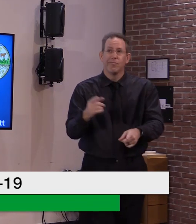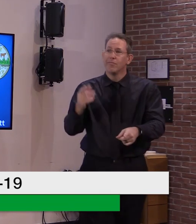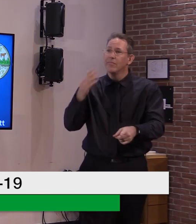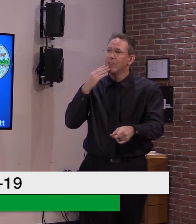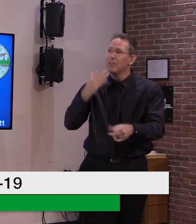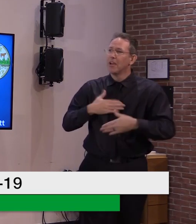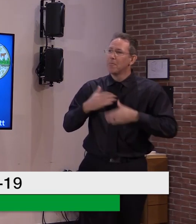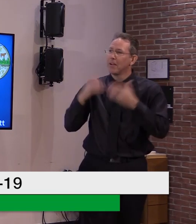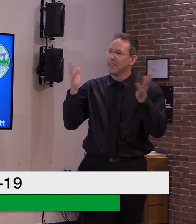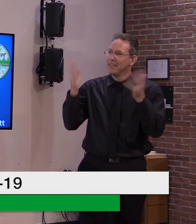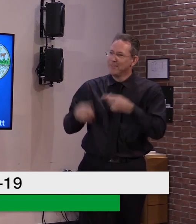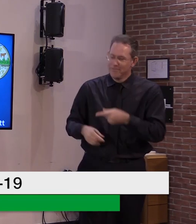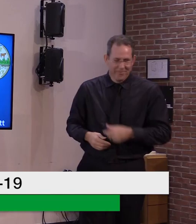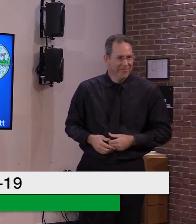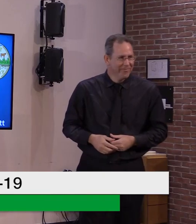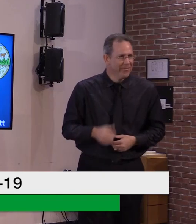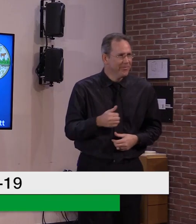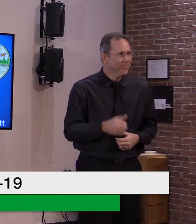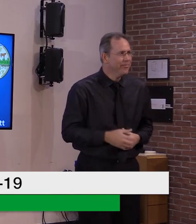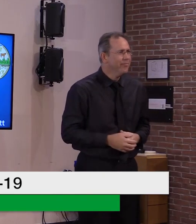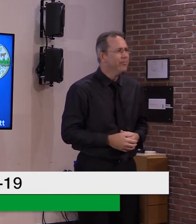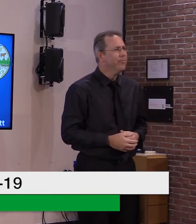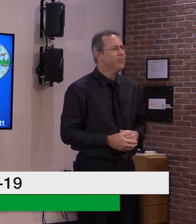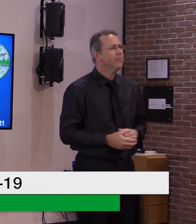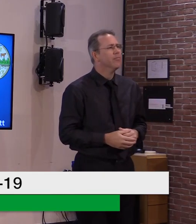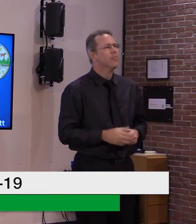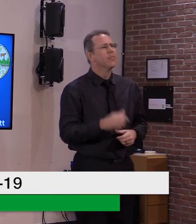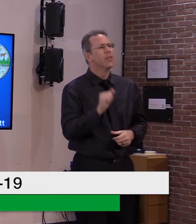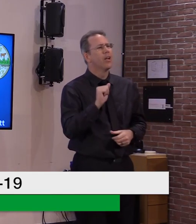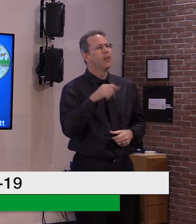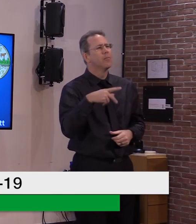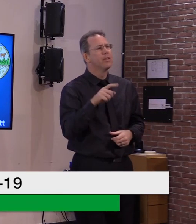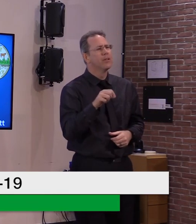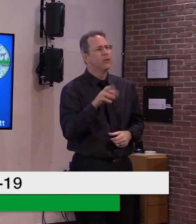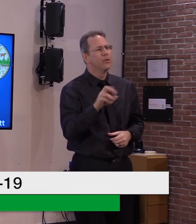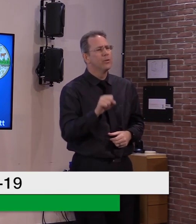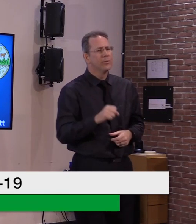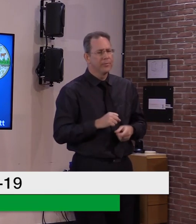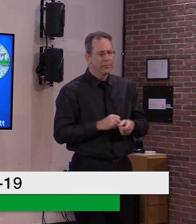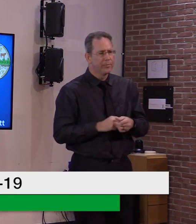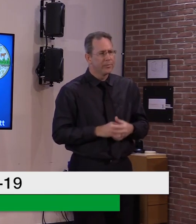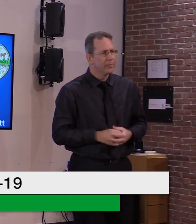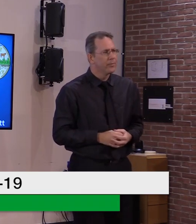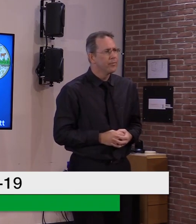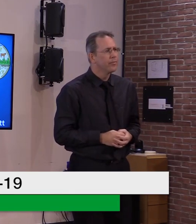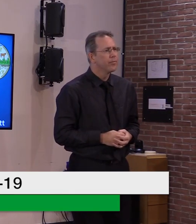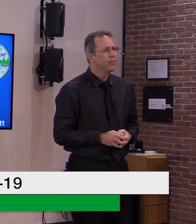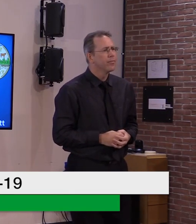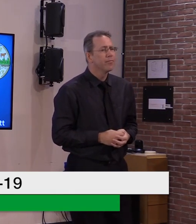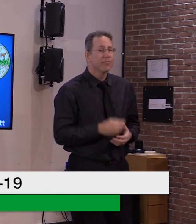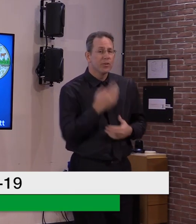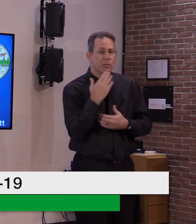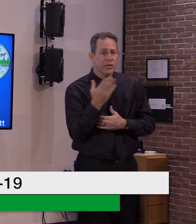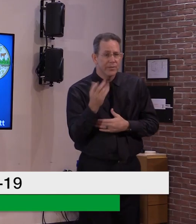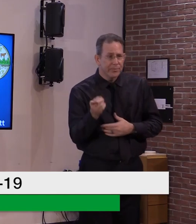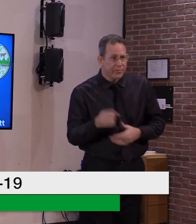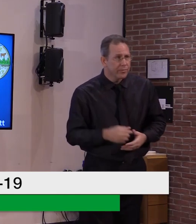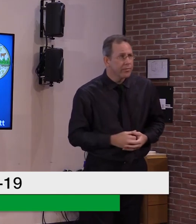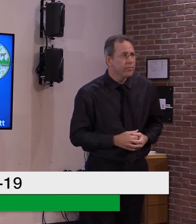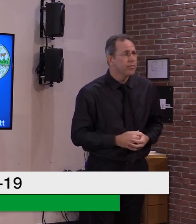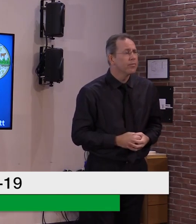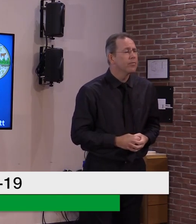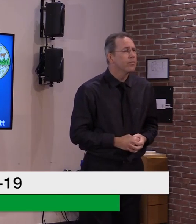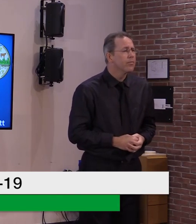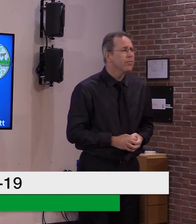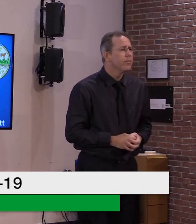wilson associated press hi good morning everybody another question about the uh the